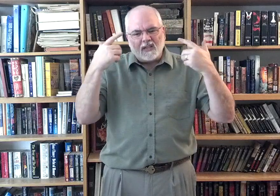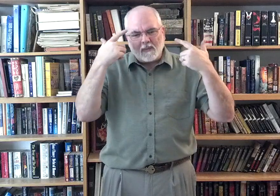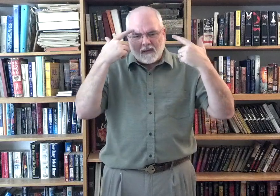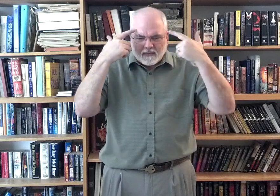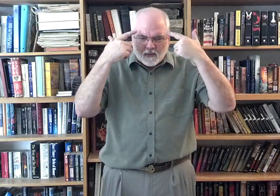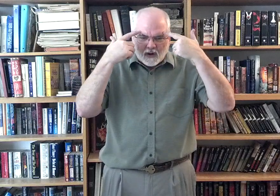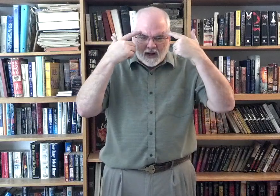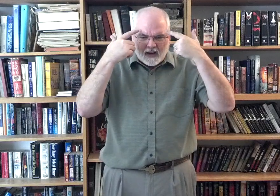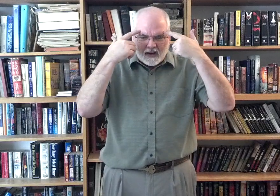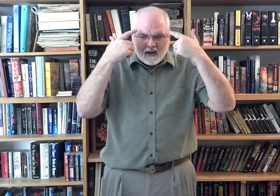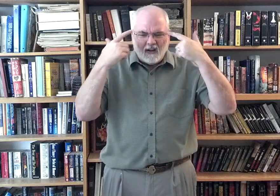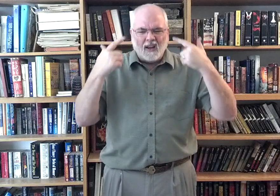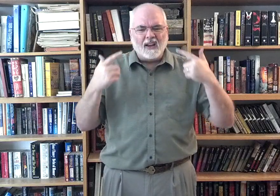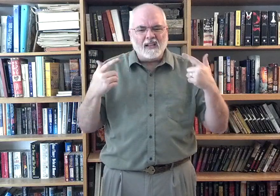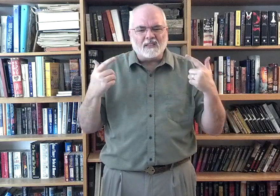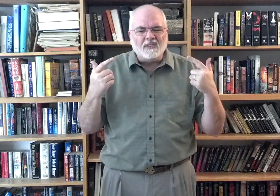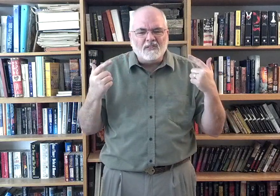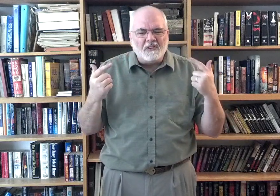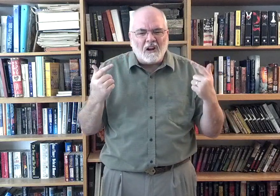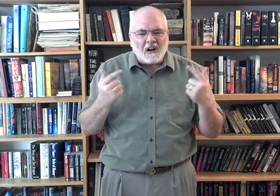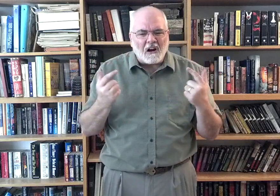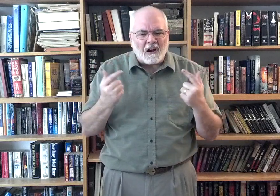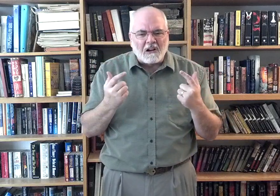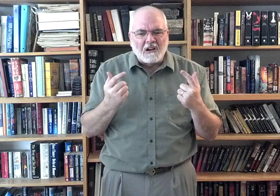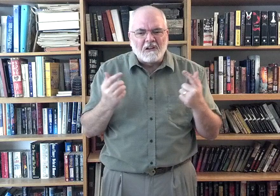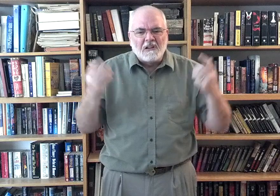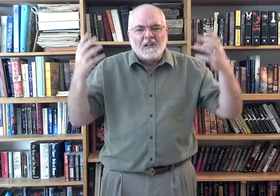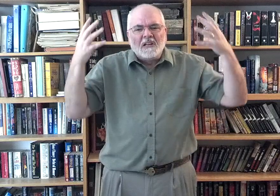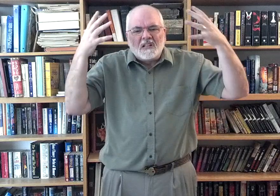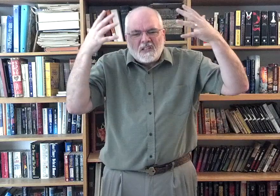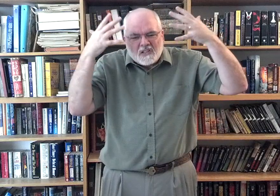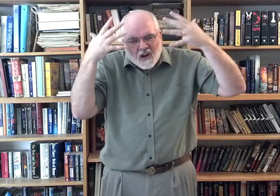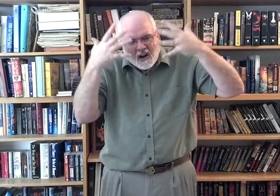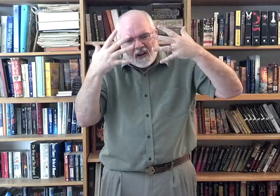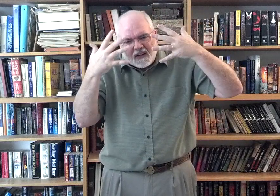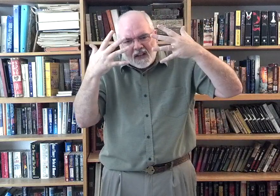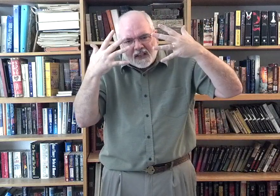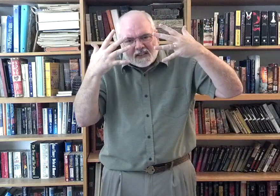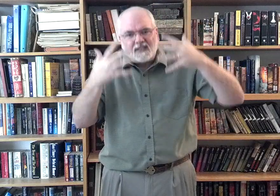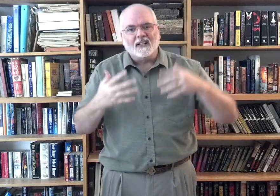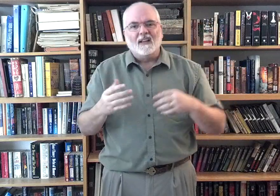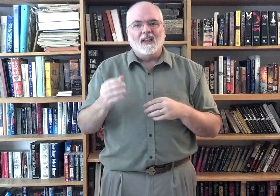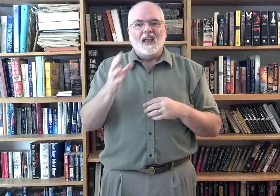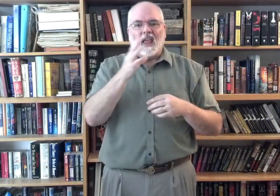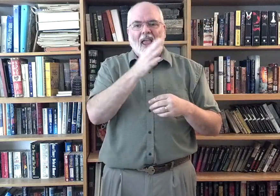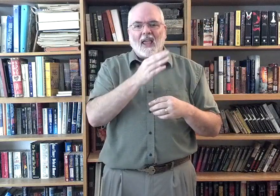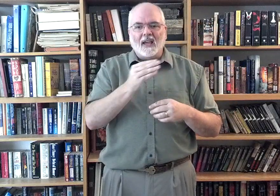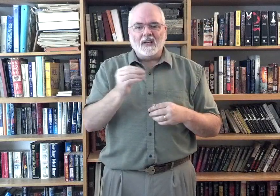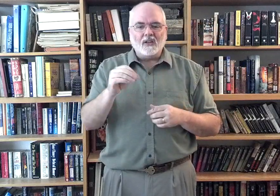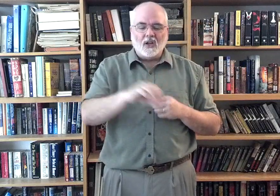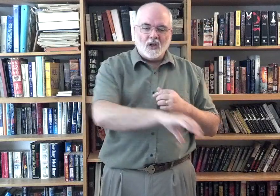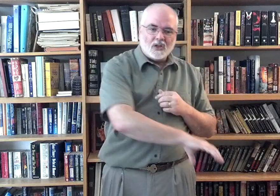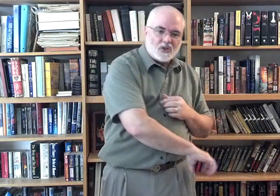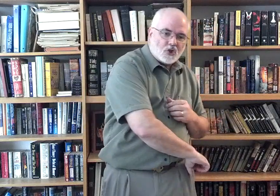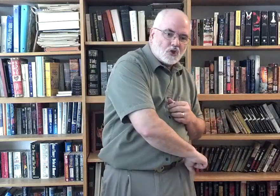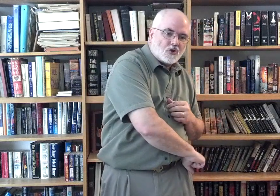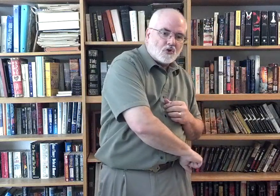my forehead here? It's dark. Darkness. And